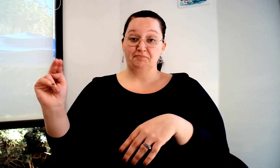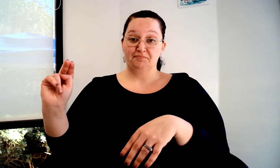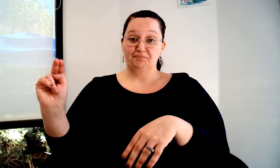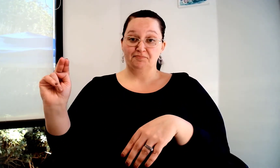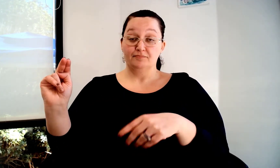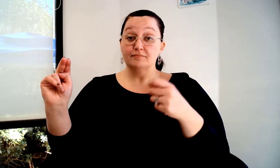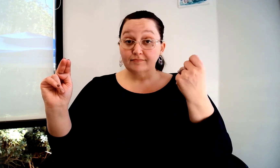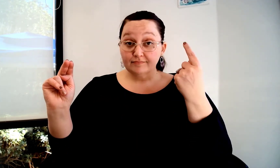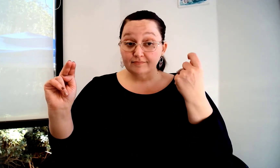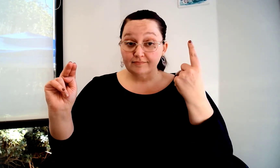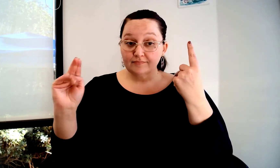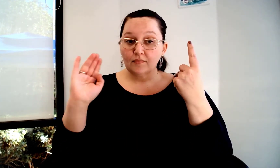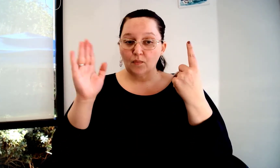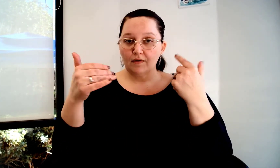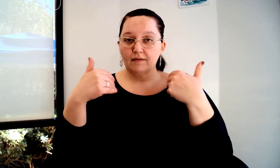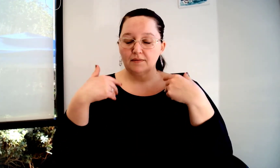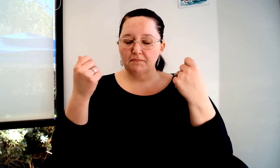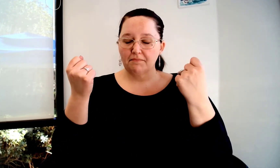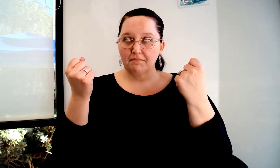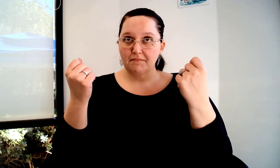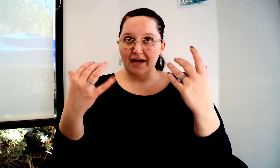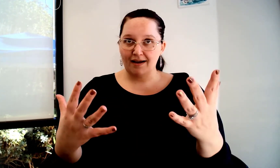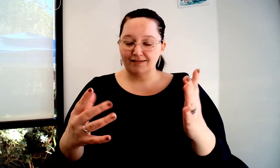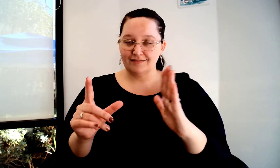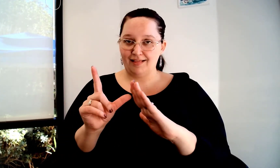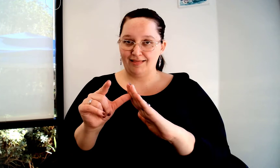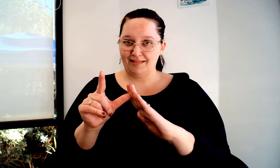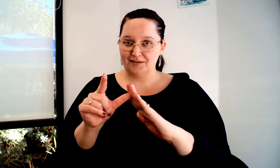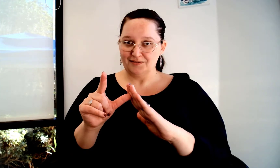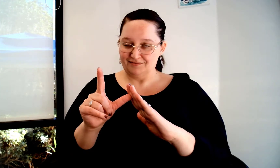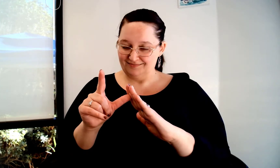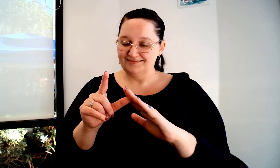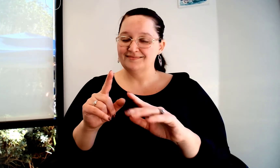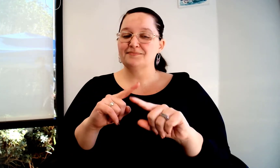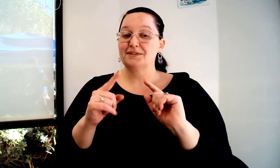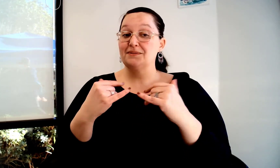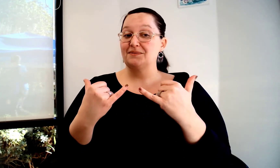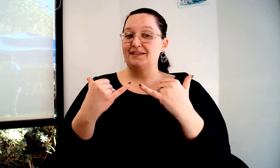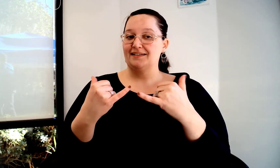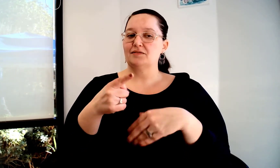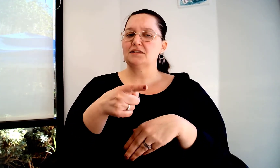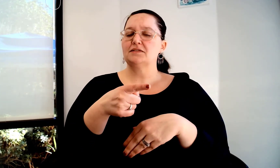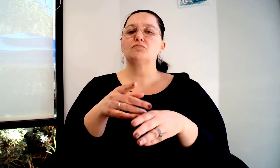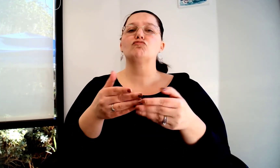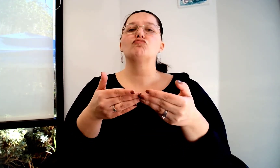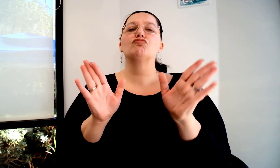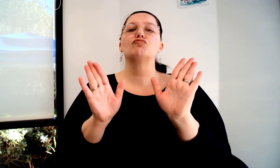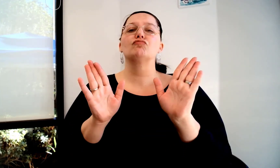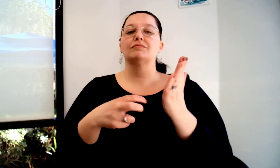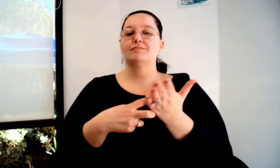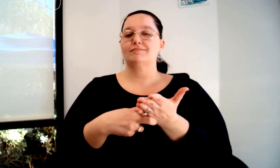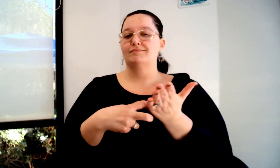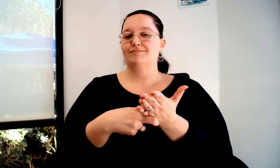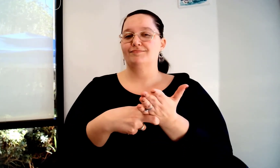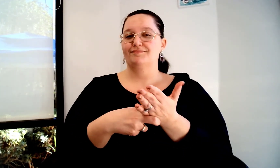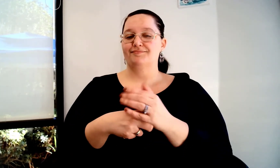And it's a short list for nouns, but later on we're going to have a whole bunch more. So right now this is just general